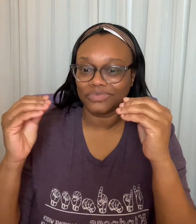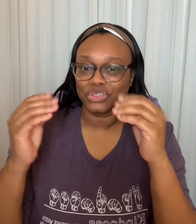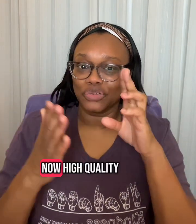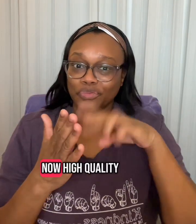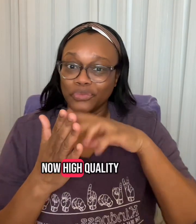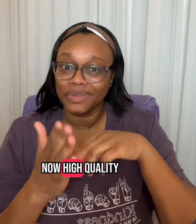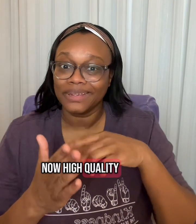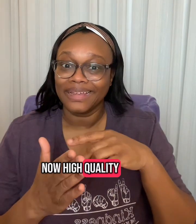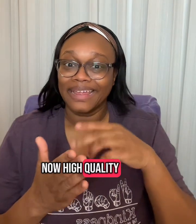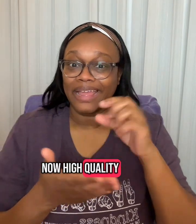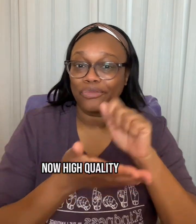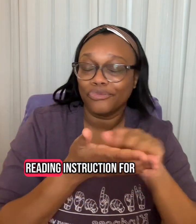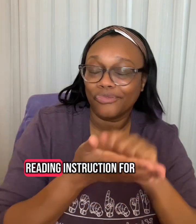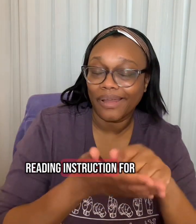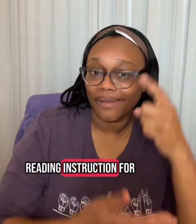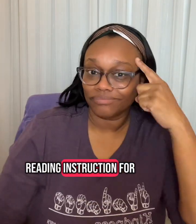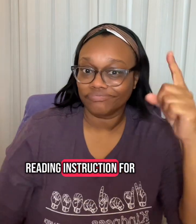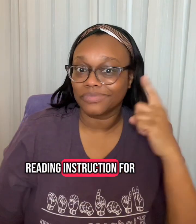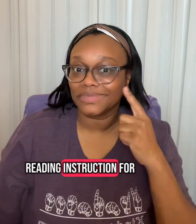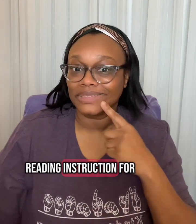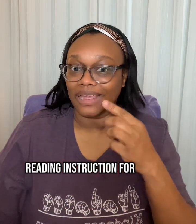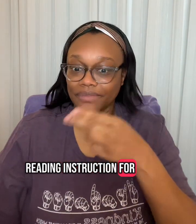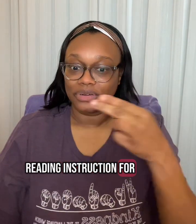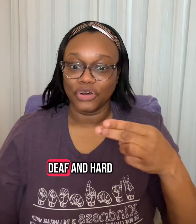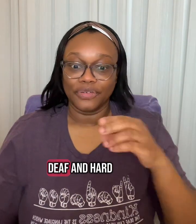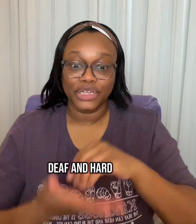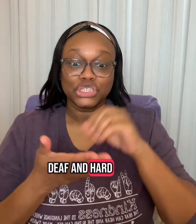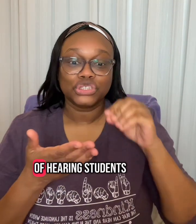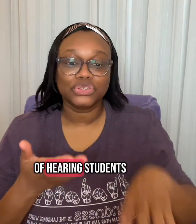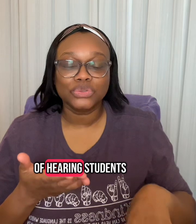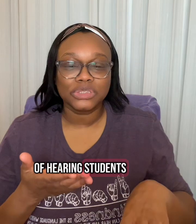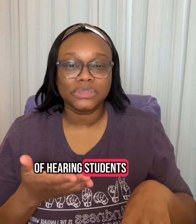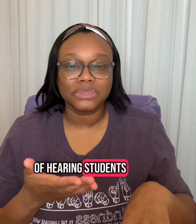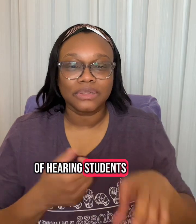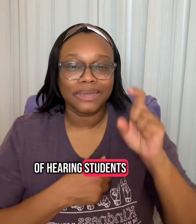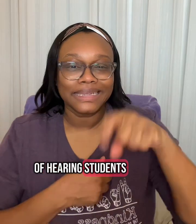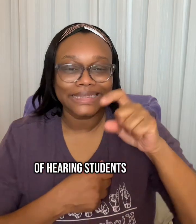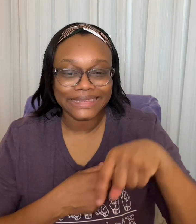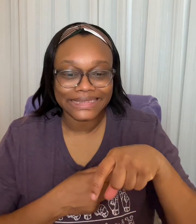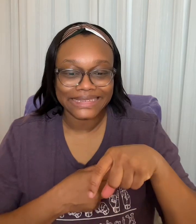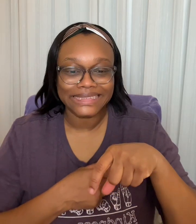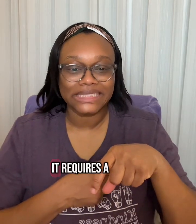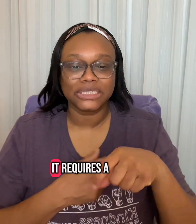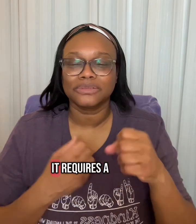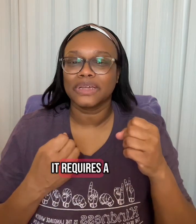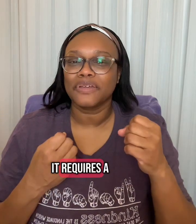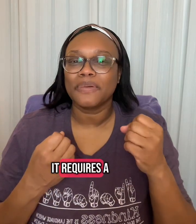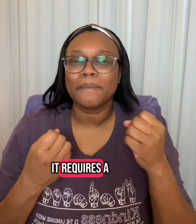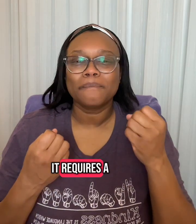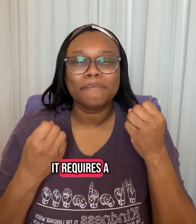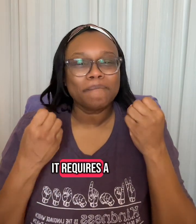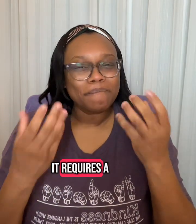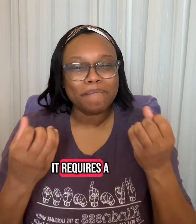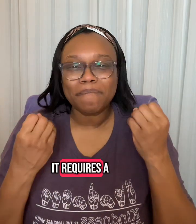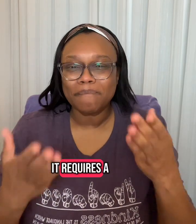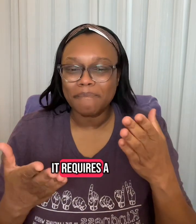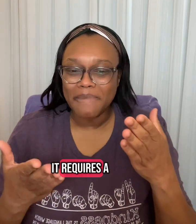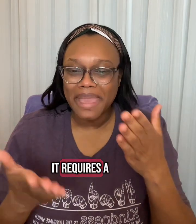Now, high quality reading instruction for deaf and hard of hearing students, it requires